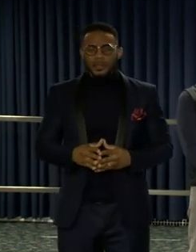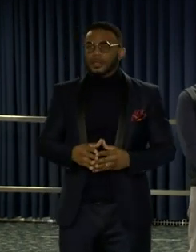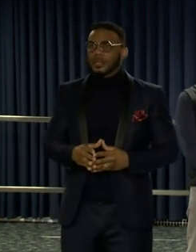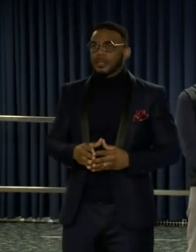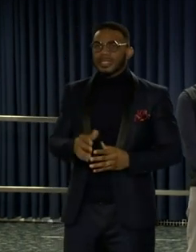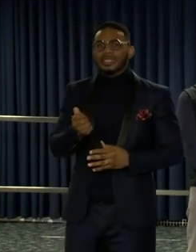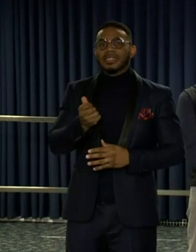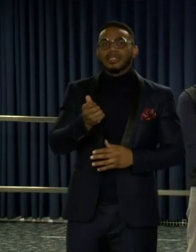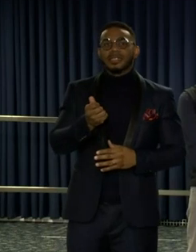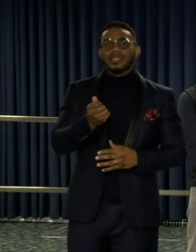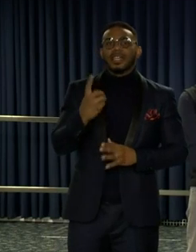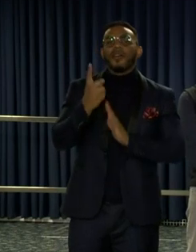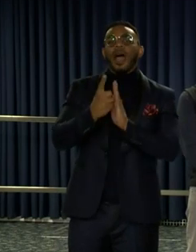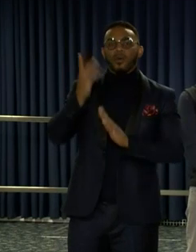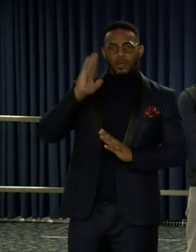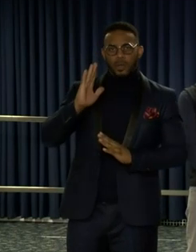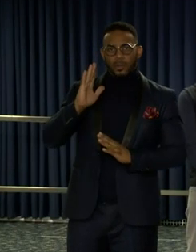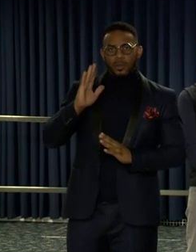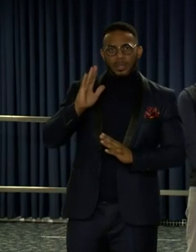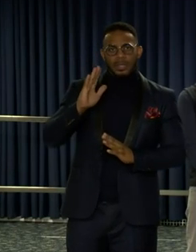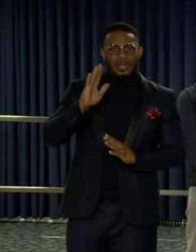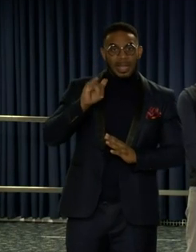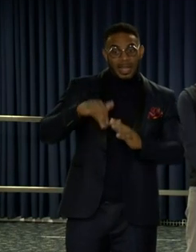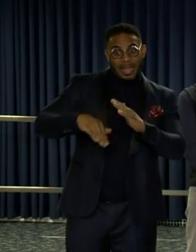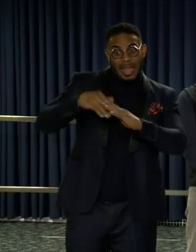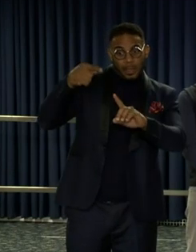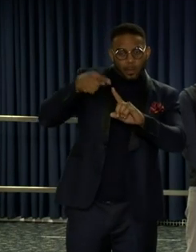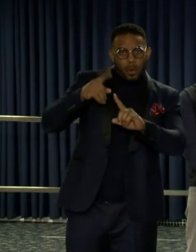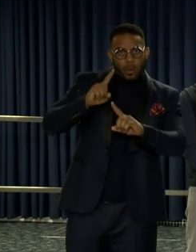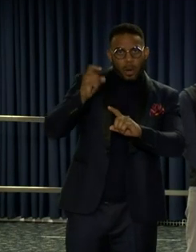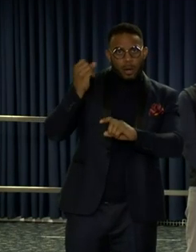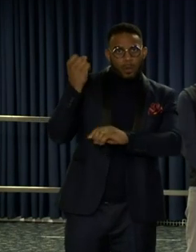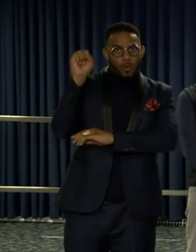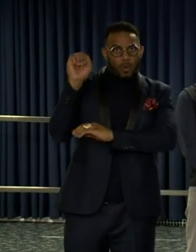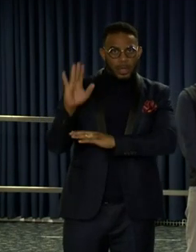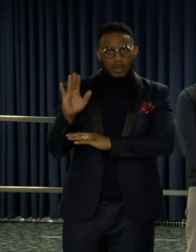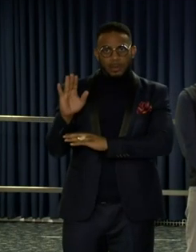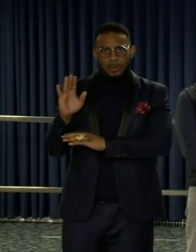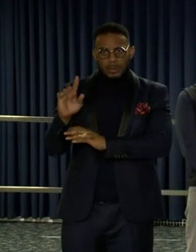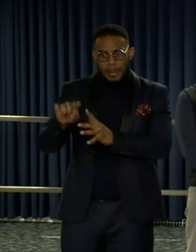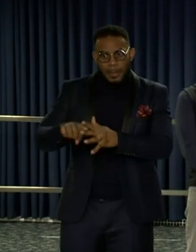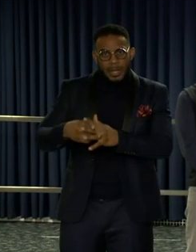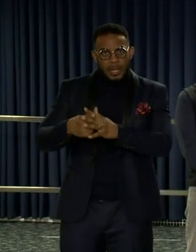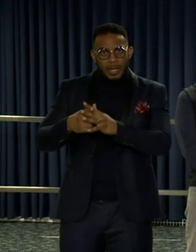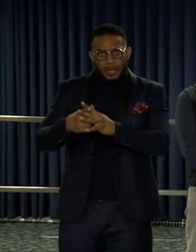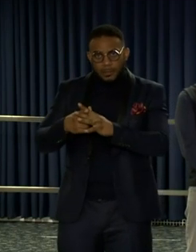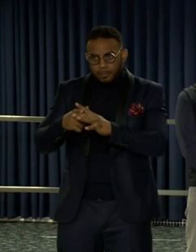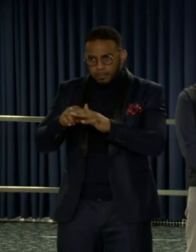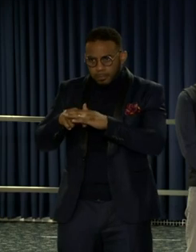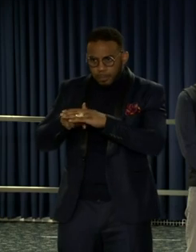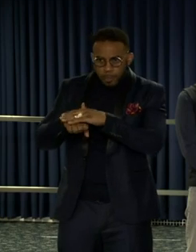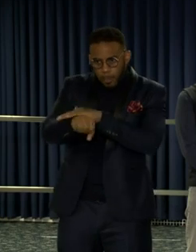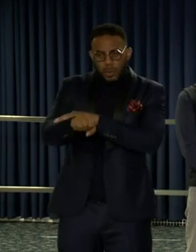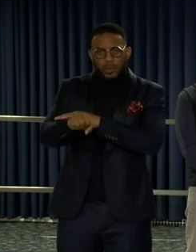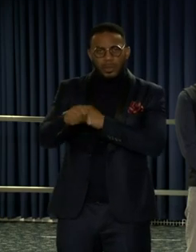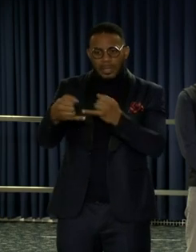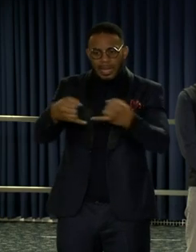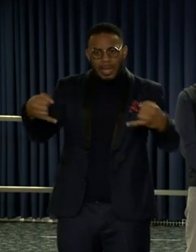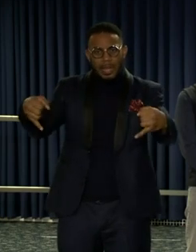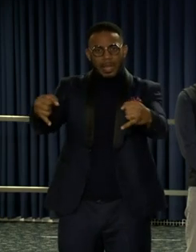made? Several hours ago, and it was at the point where protesters began to breach the line.